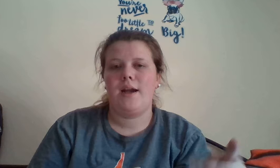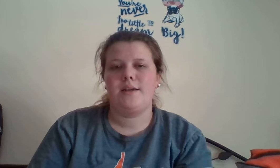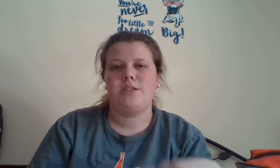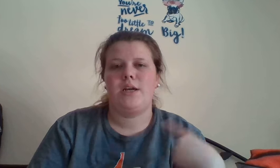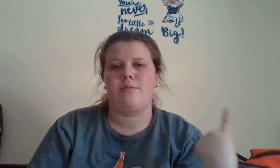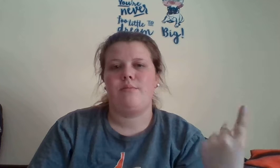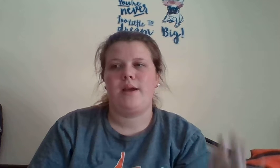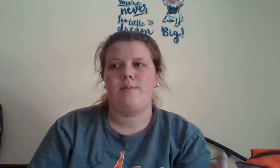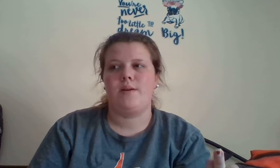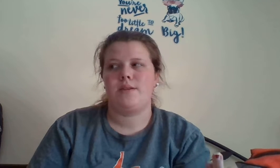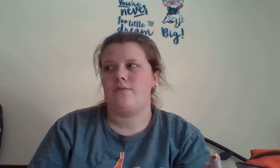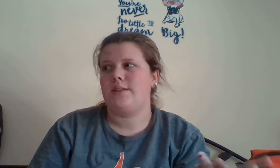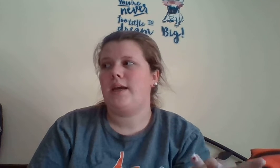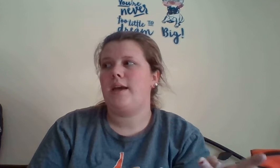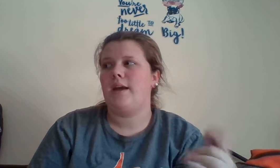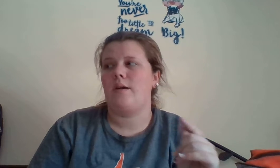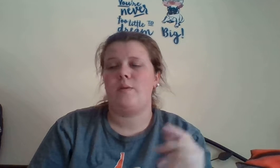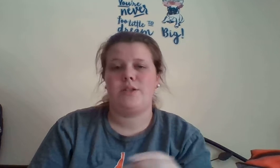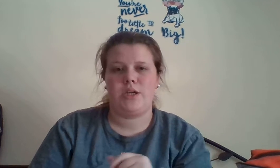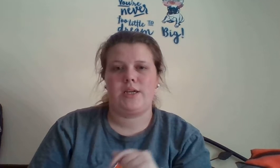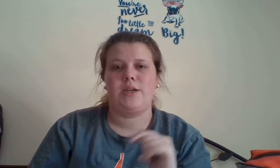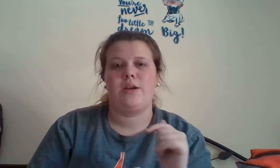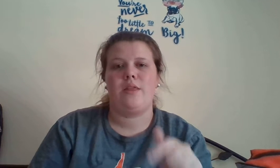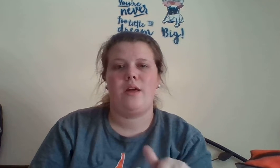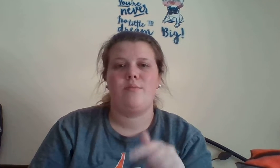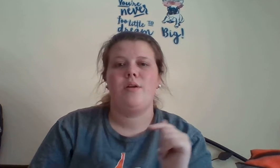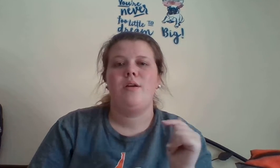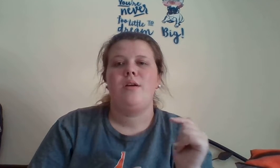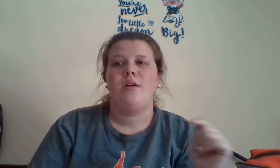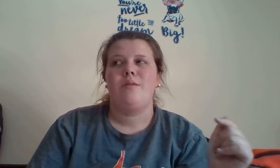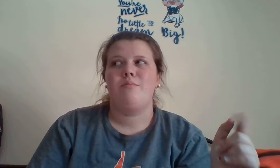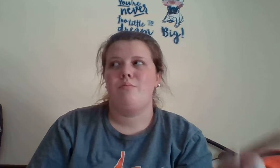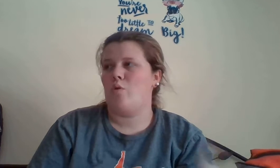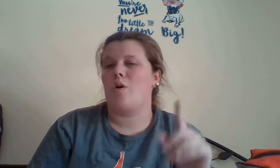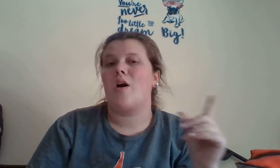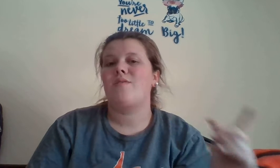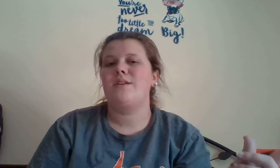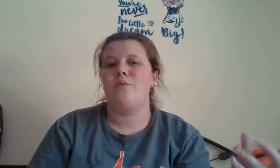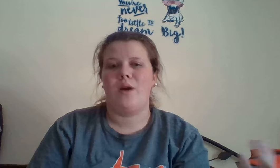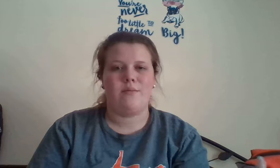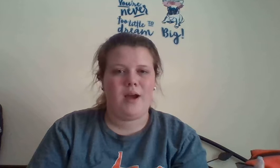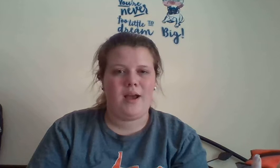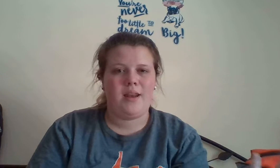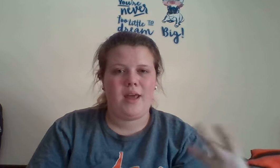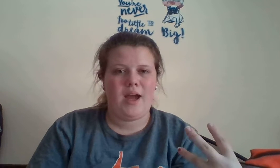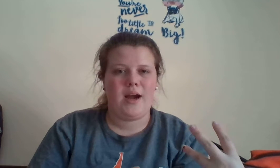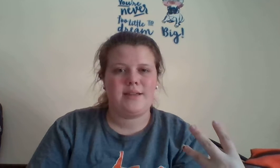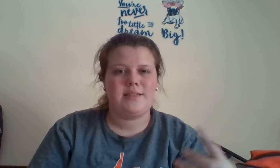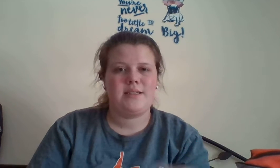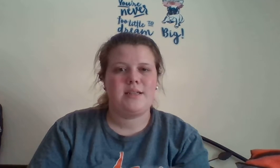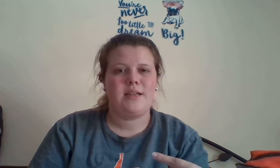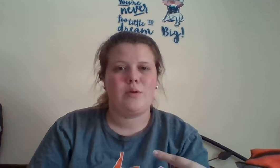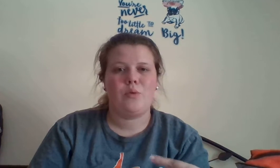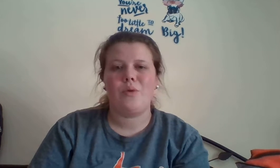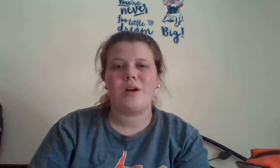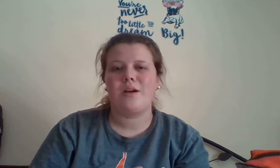I check my emails every day, and I'm going to be checking them more often when I'm not at work